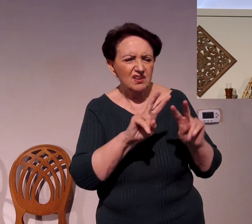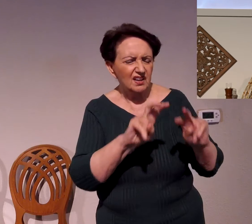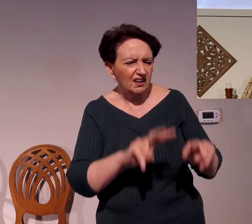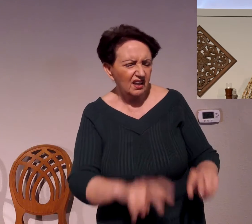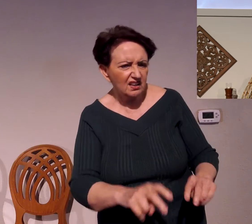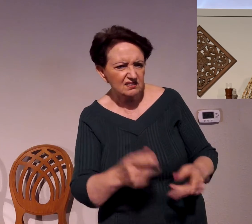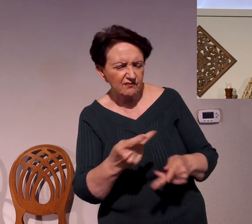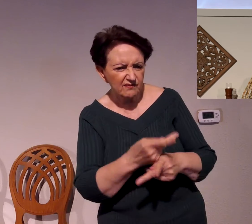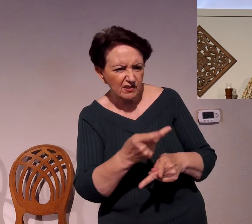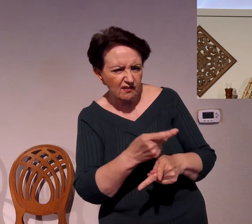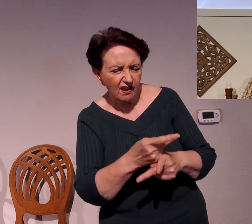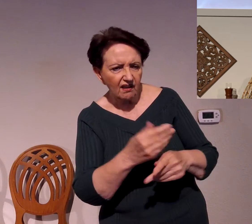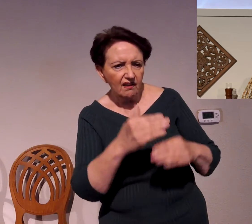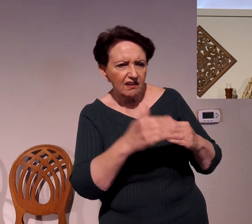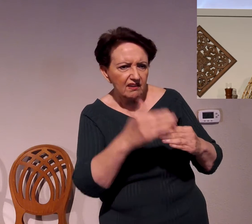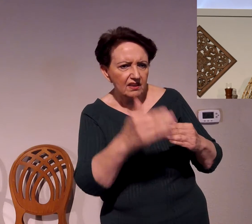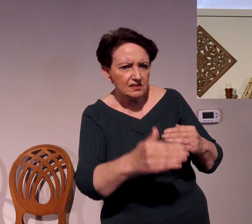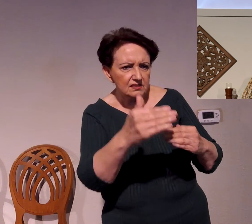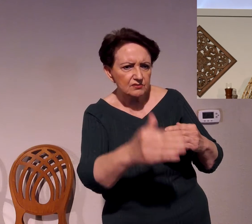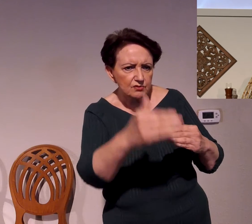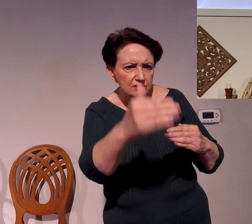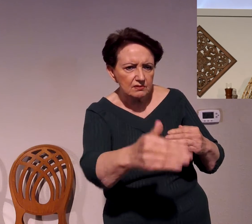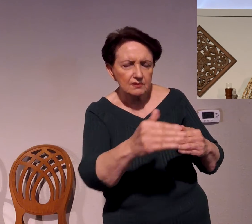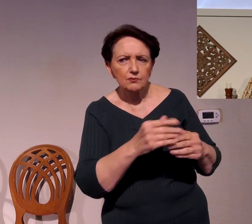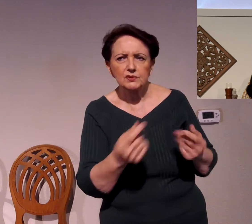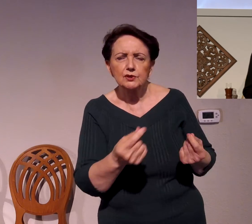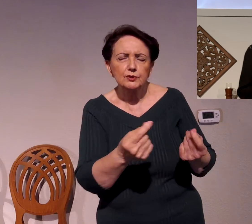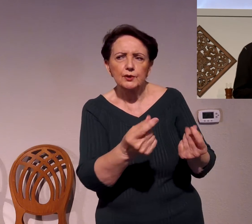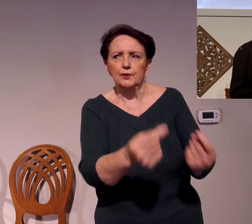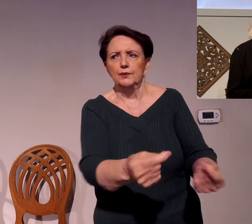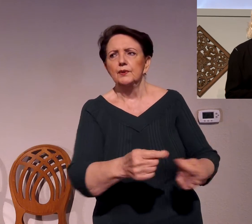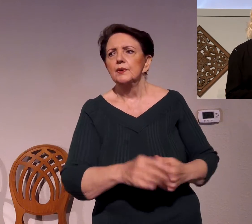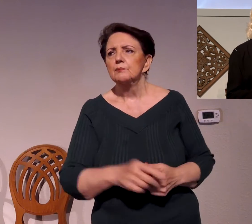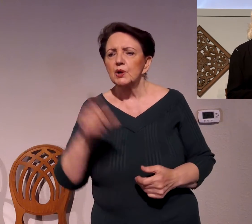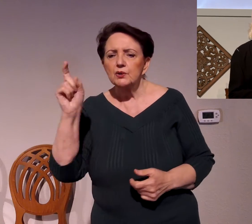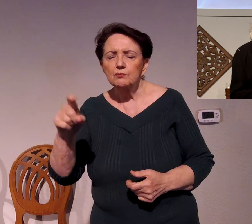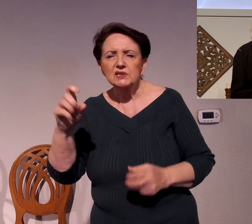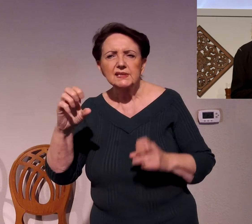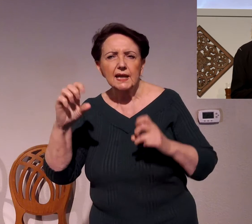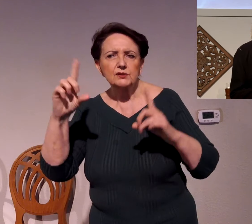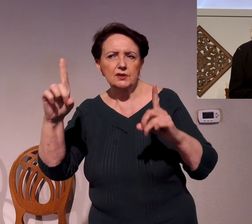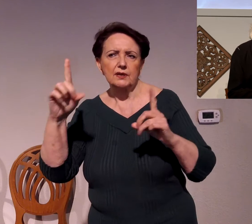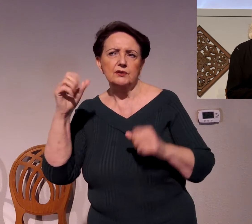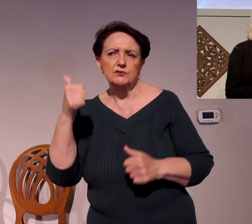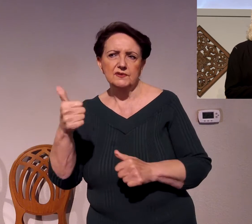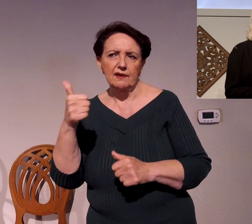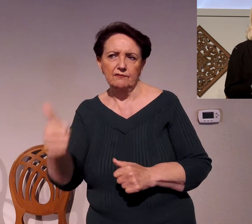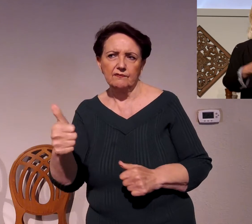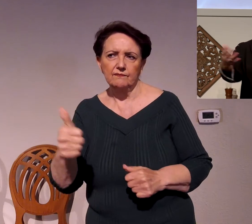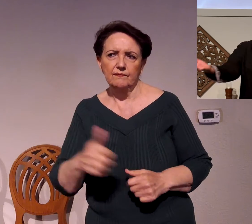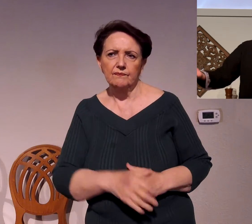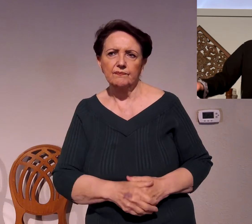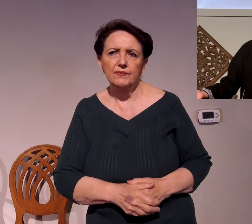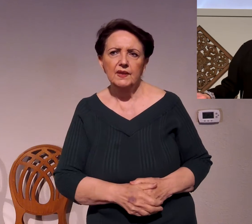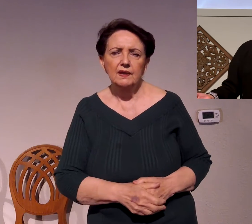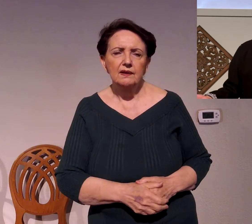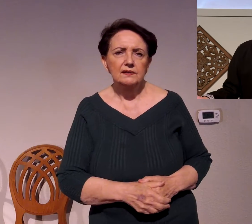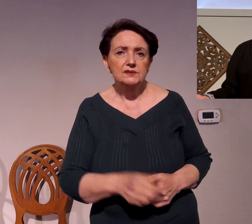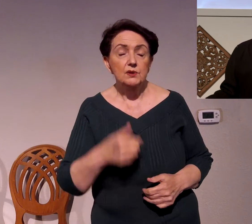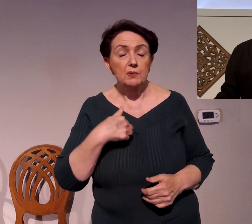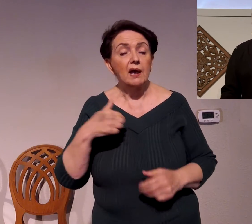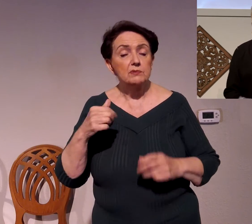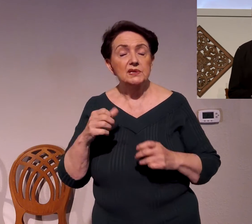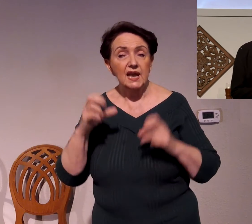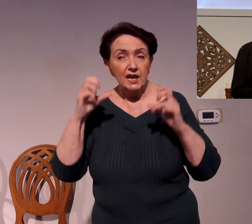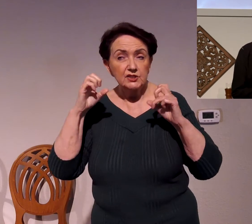out every step of how along the way, but we must educate ourselves. So I've been educating myself